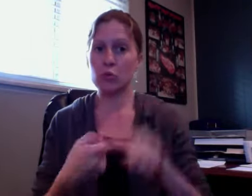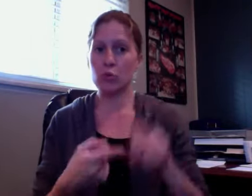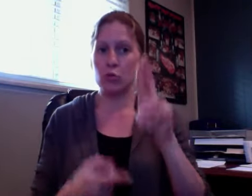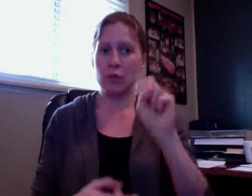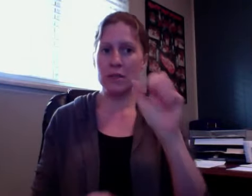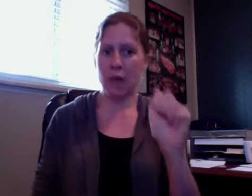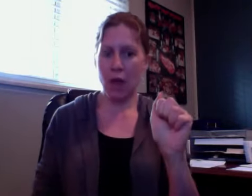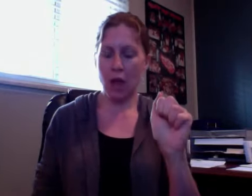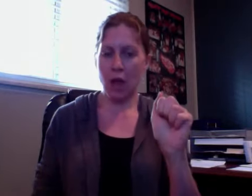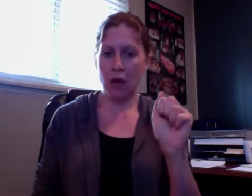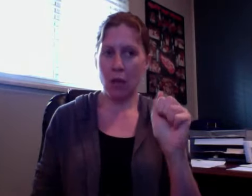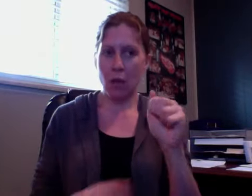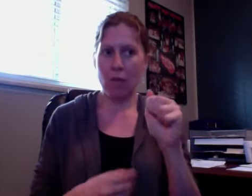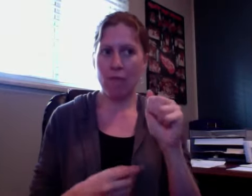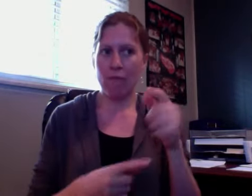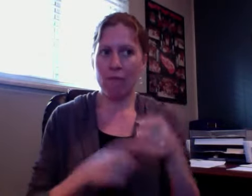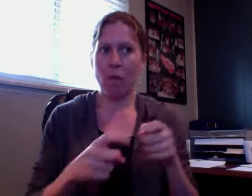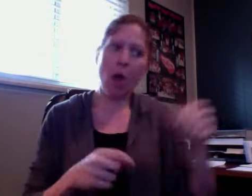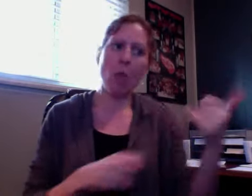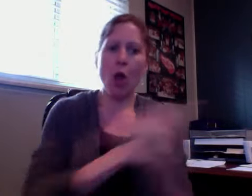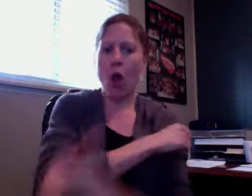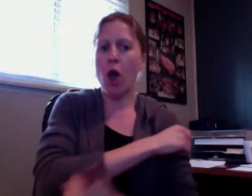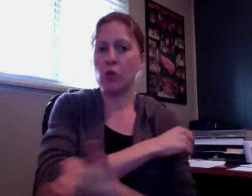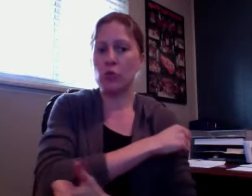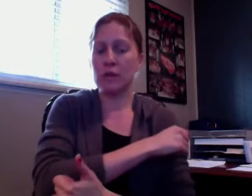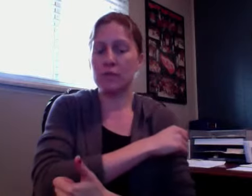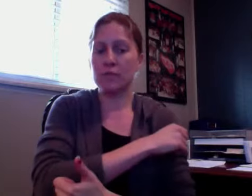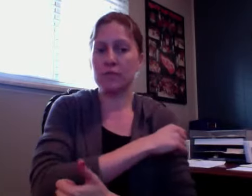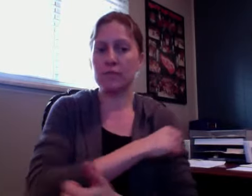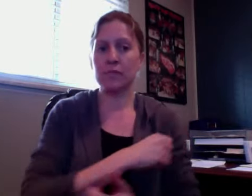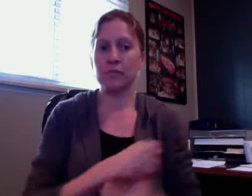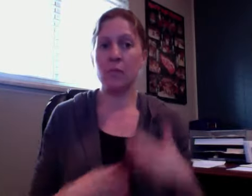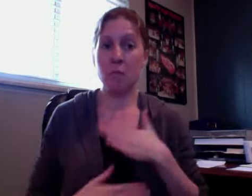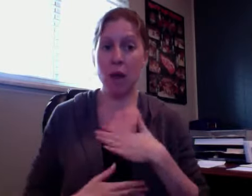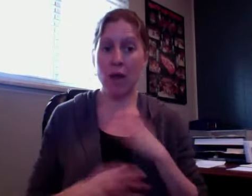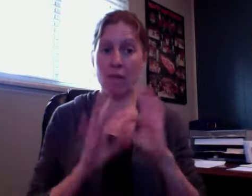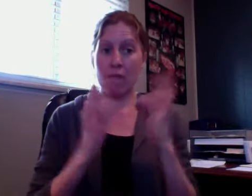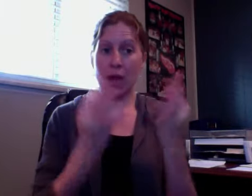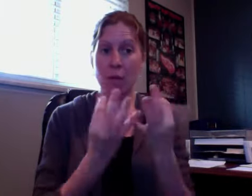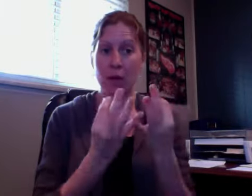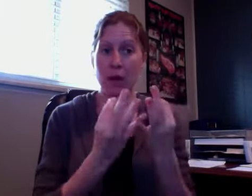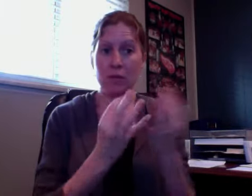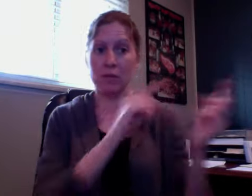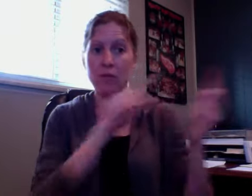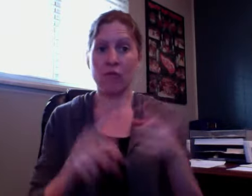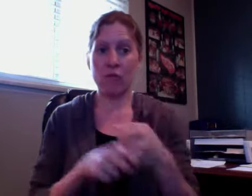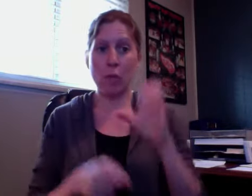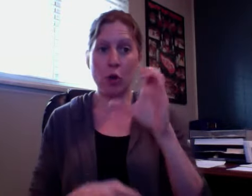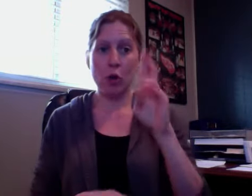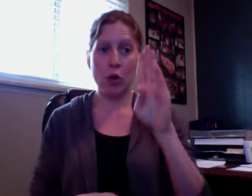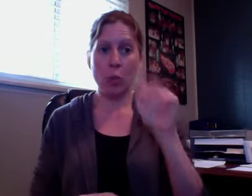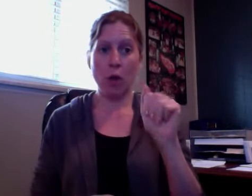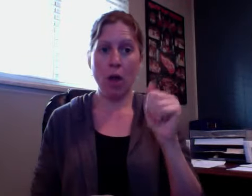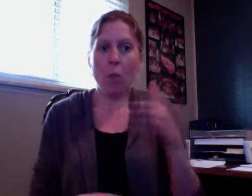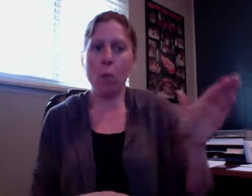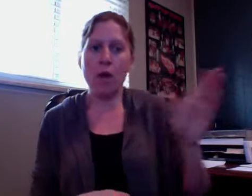from different regimes. Mine in particular came from Cuba to move away from the Castro regime and the oppression that was occurring